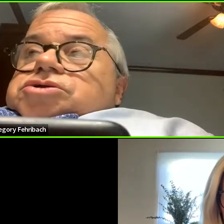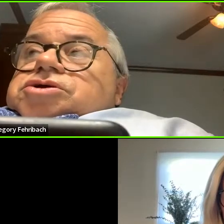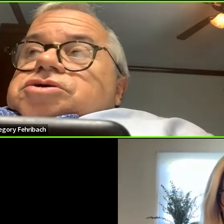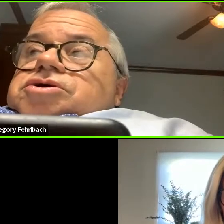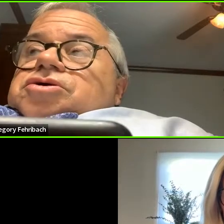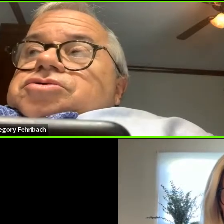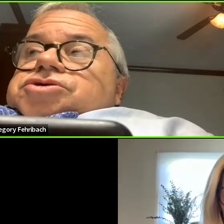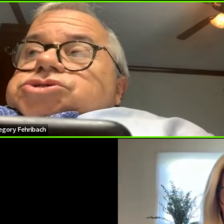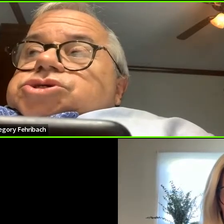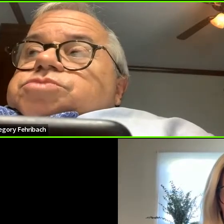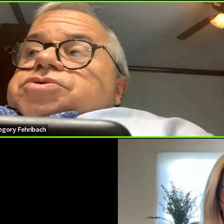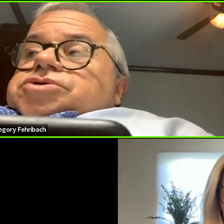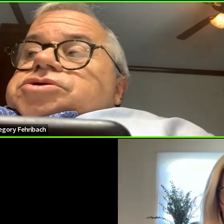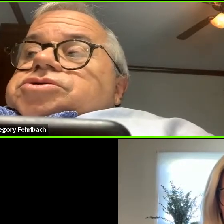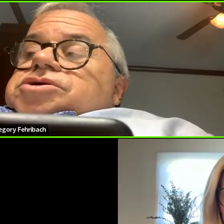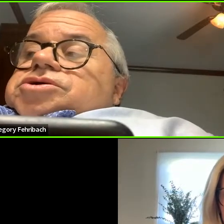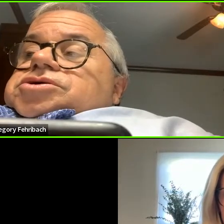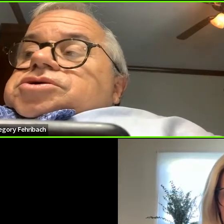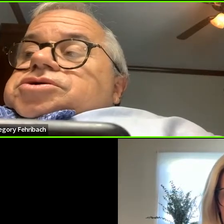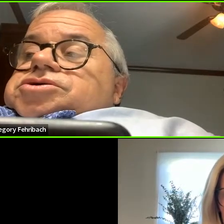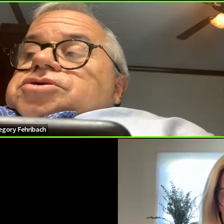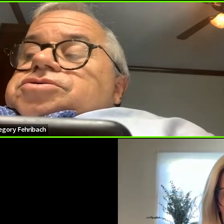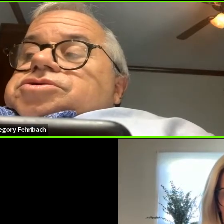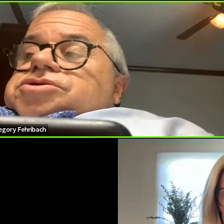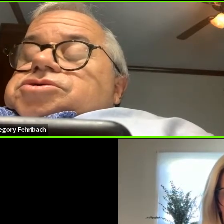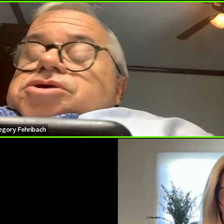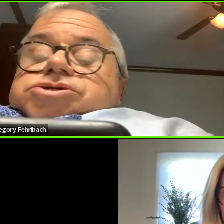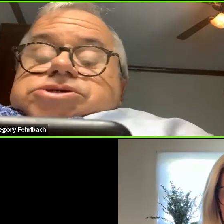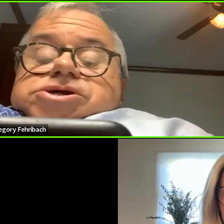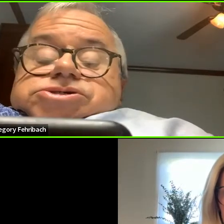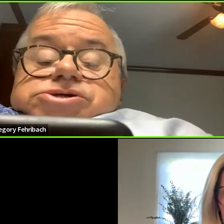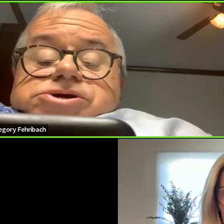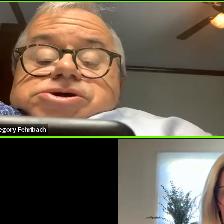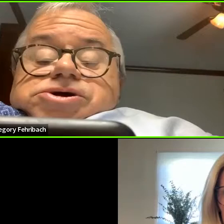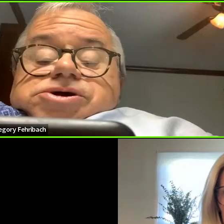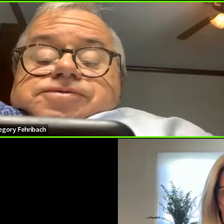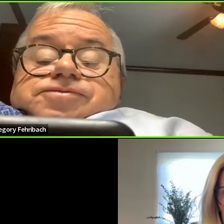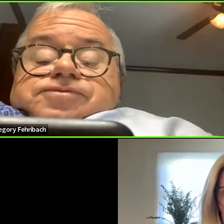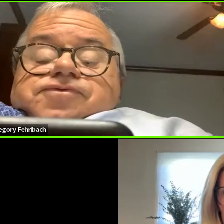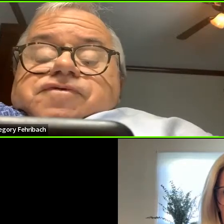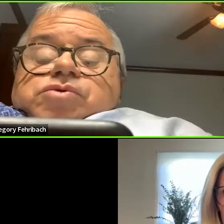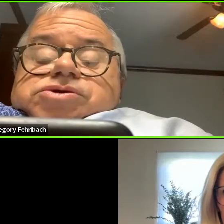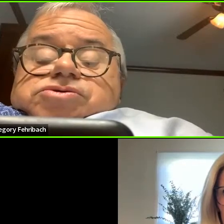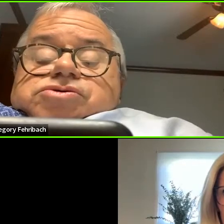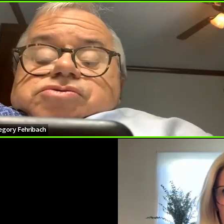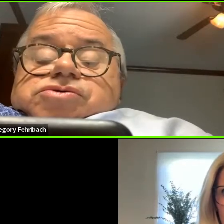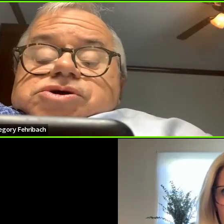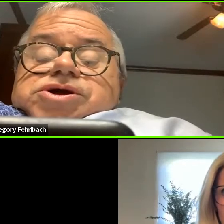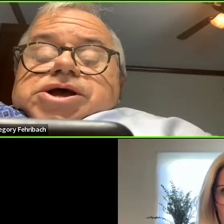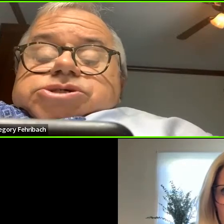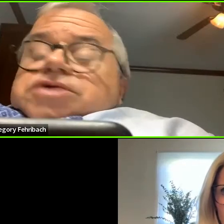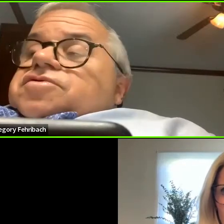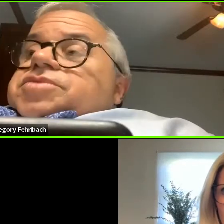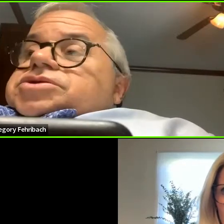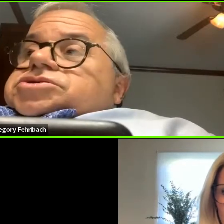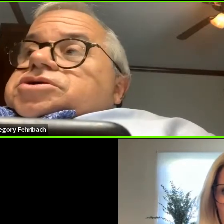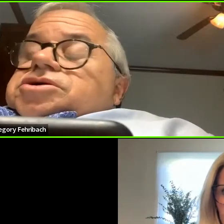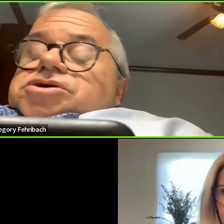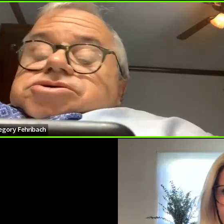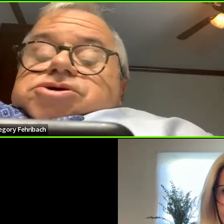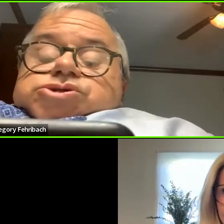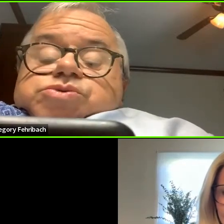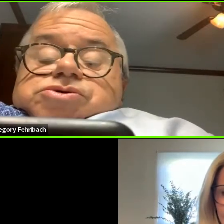participation in things disability and here in the United States. For everyone who hasn't ever